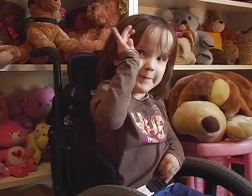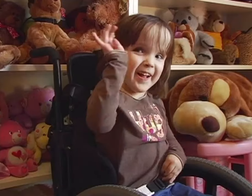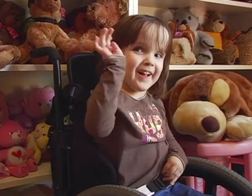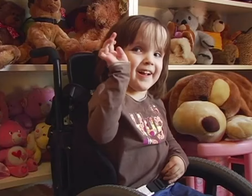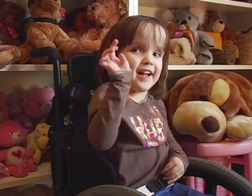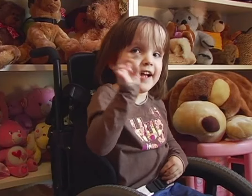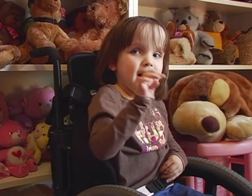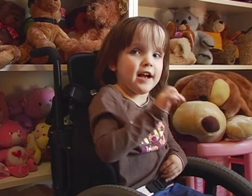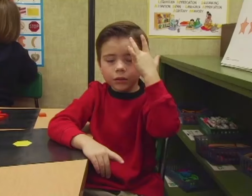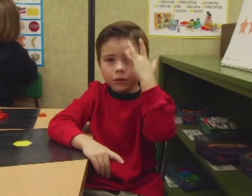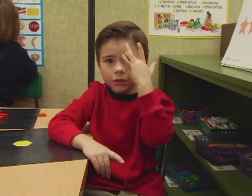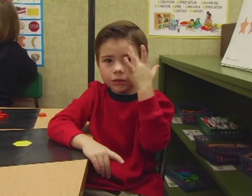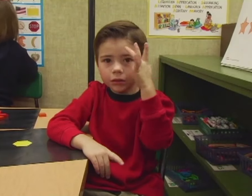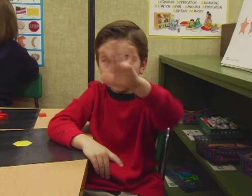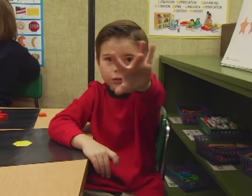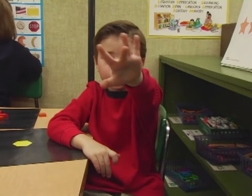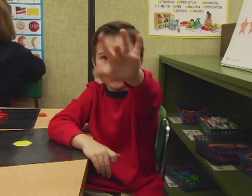You're smart.